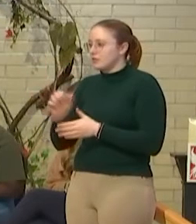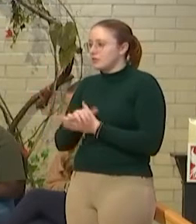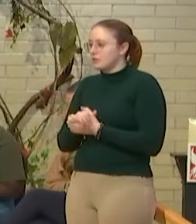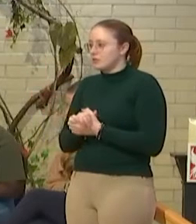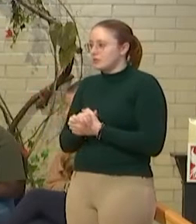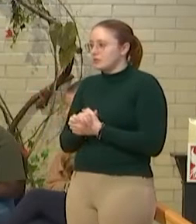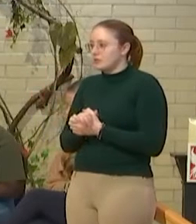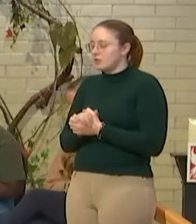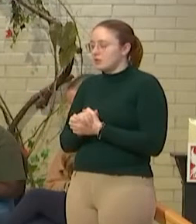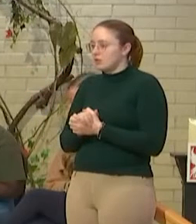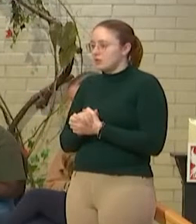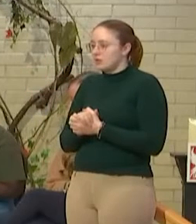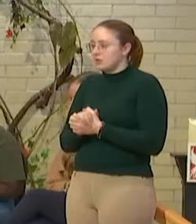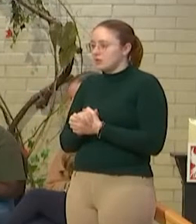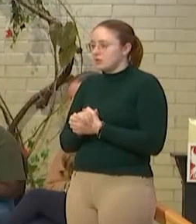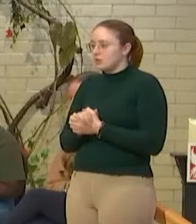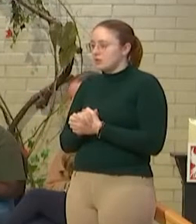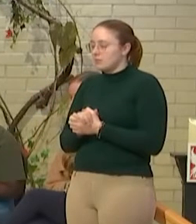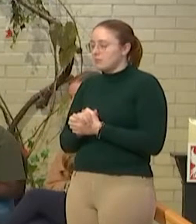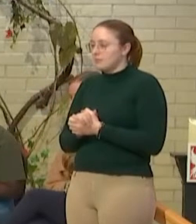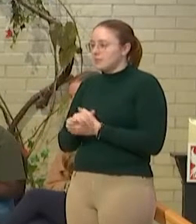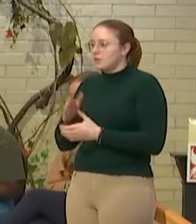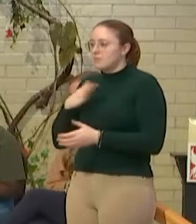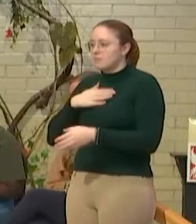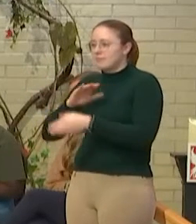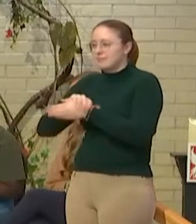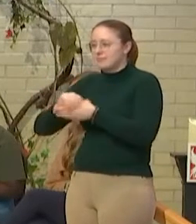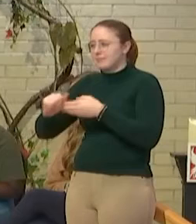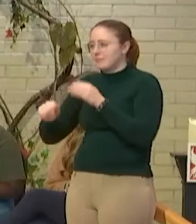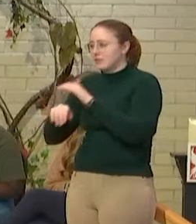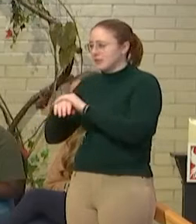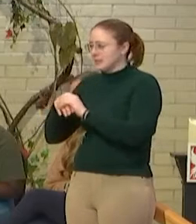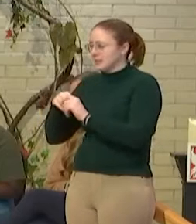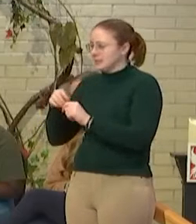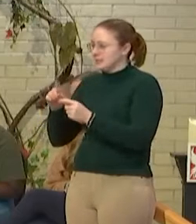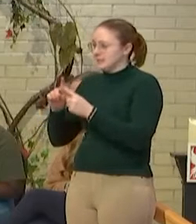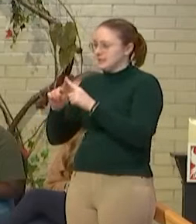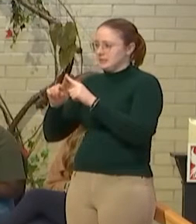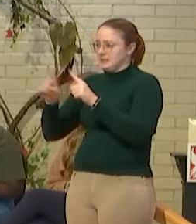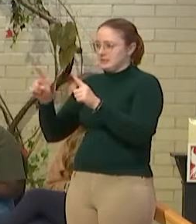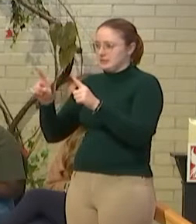have some limited function in my hands. And that's what I have my